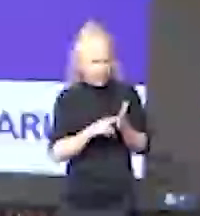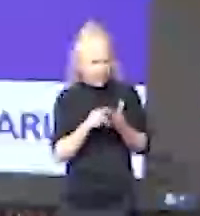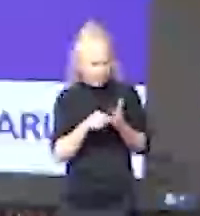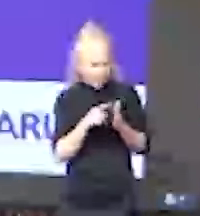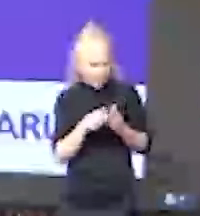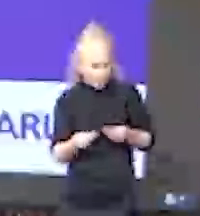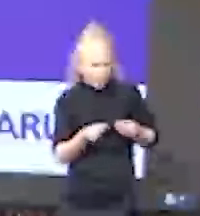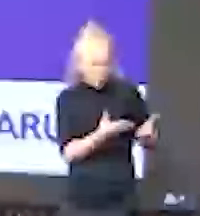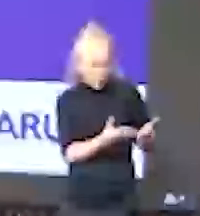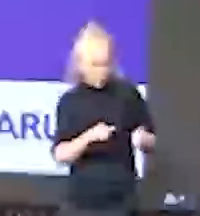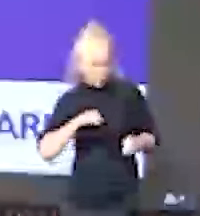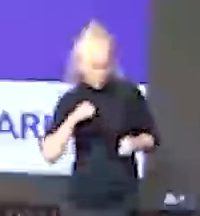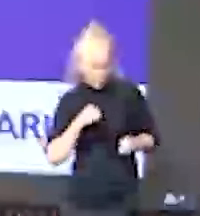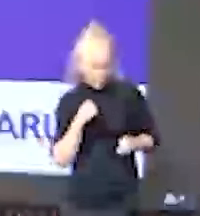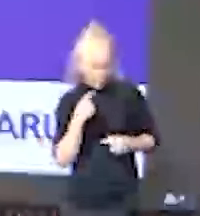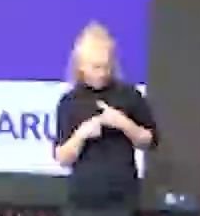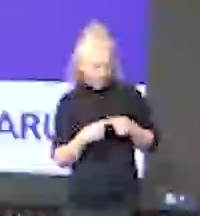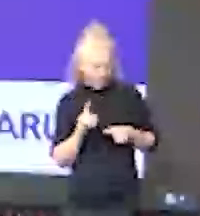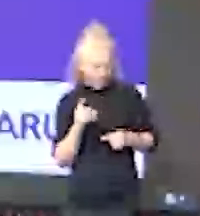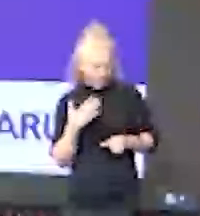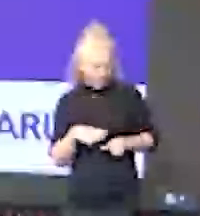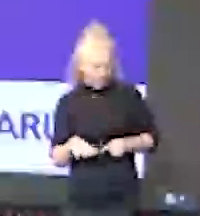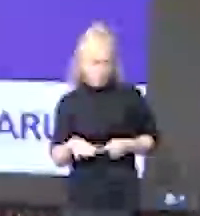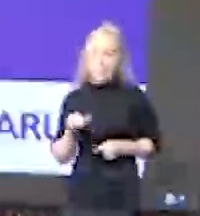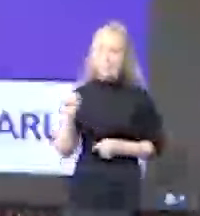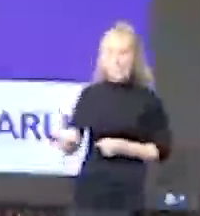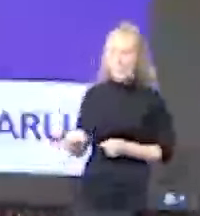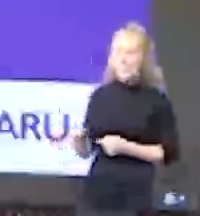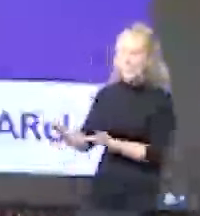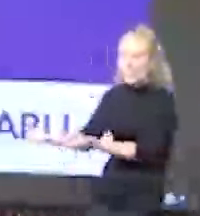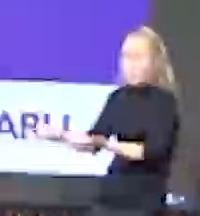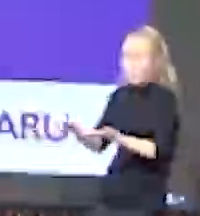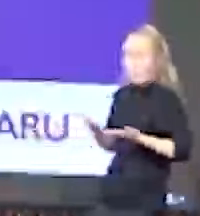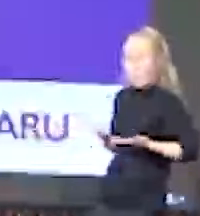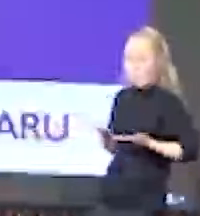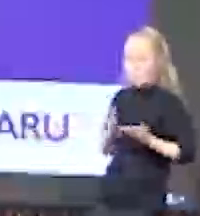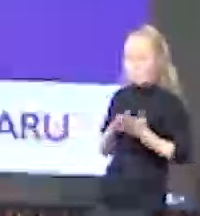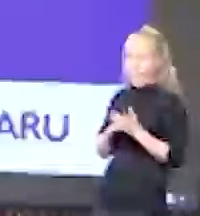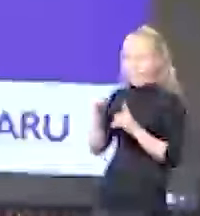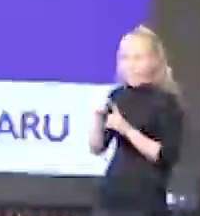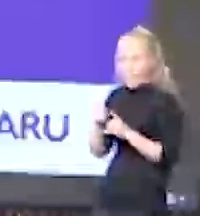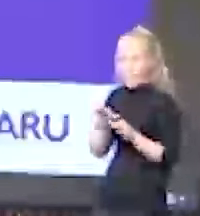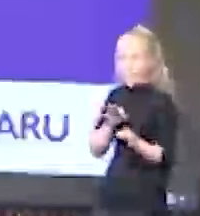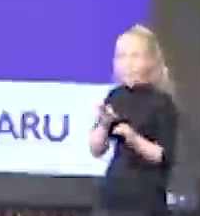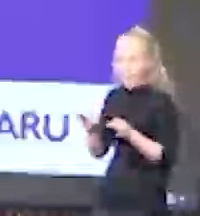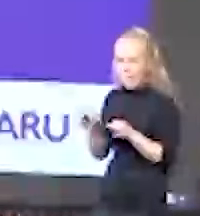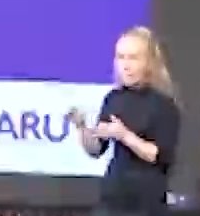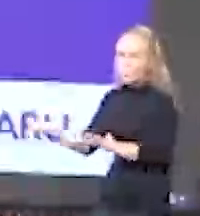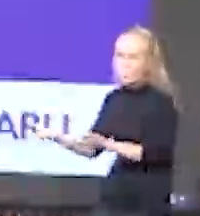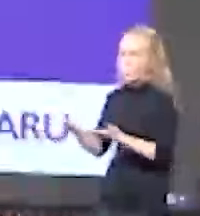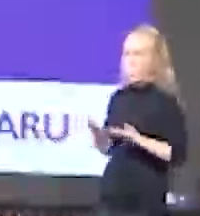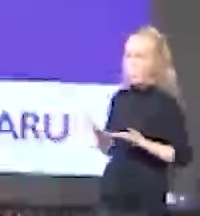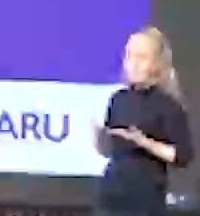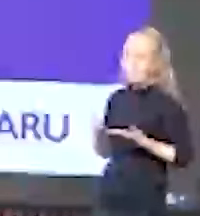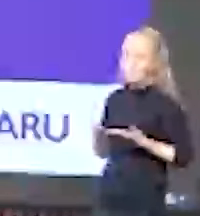meeting. Correct. Right. It's kind of like a pre-brief and a plan for the meeting so that they've got a good sense of where it is that you're trying to go.